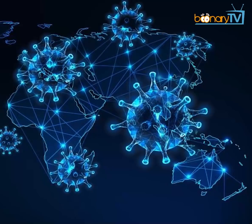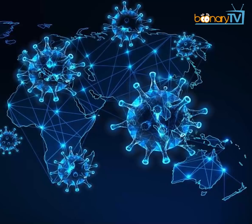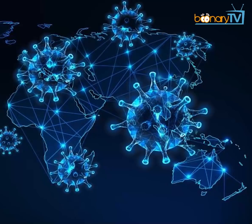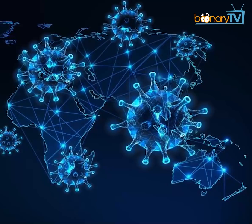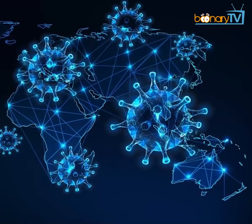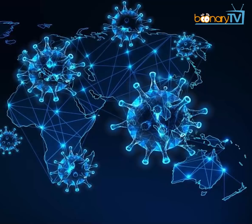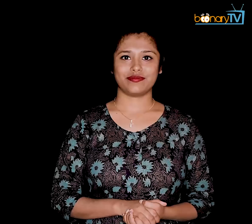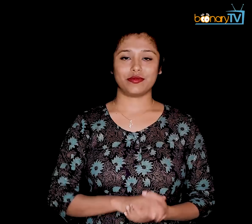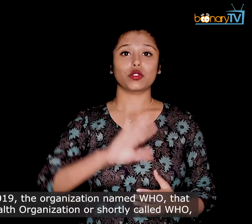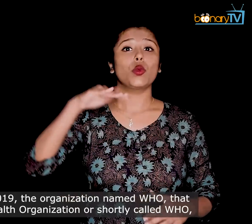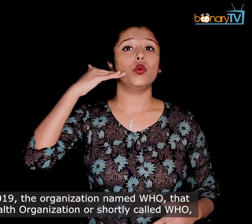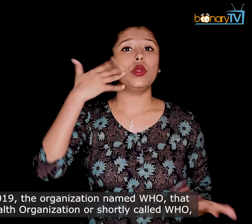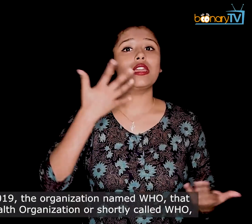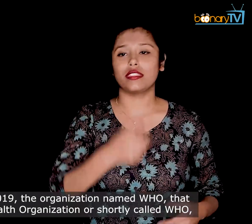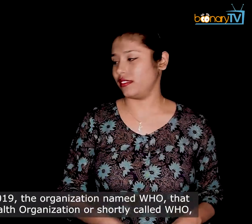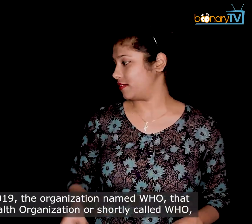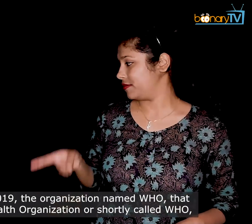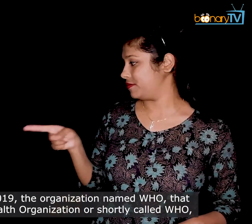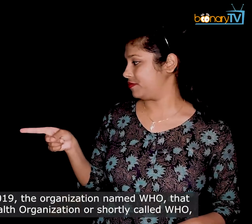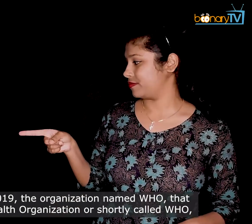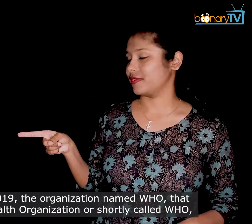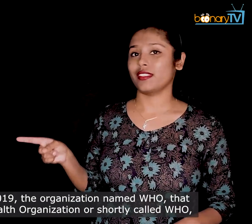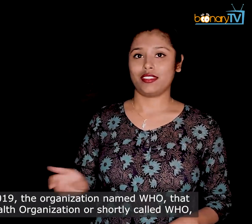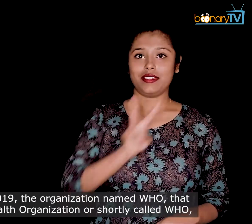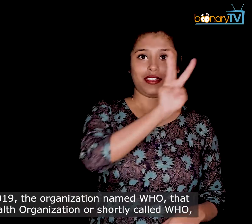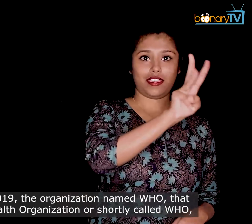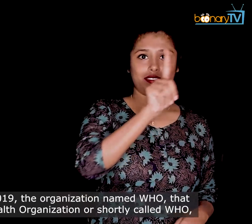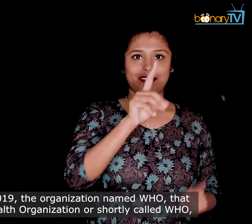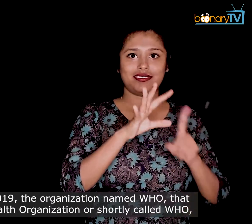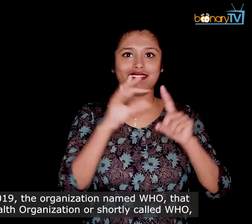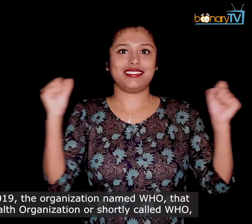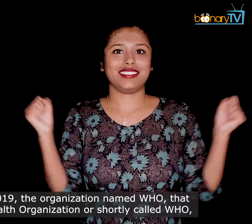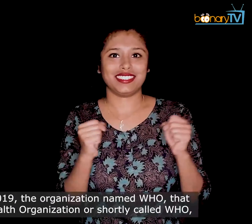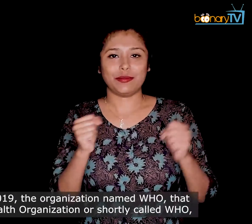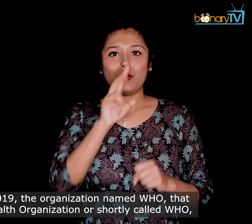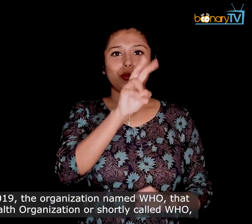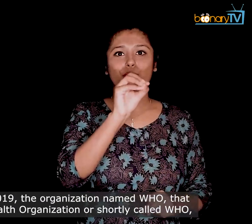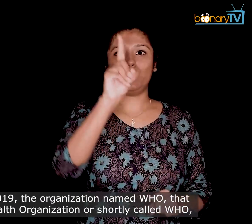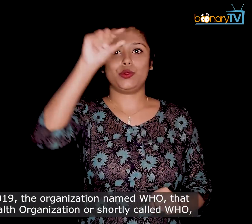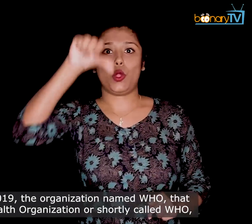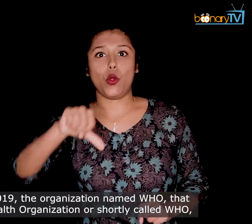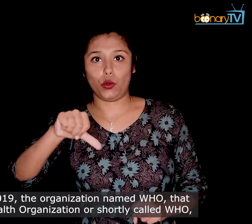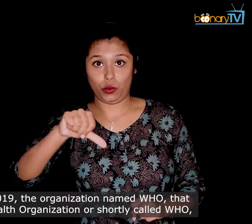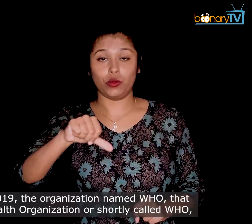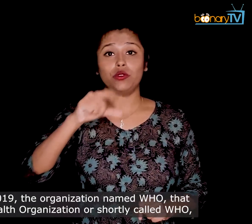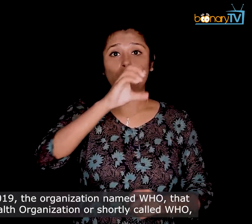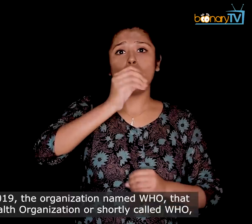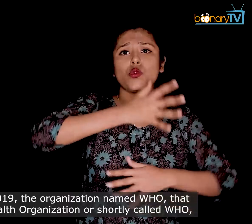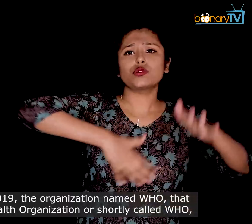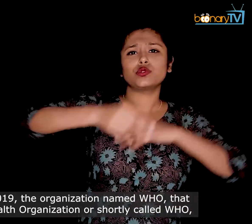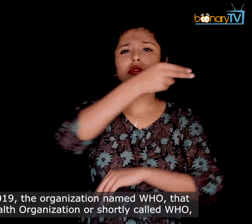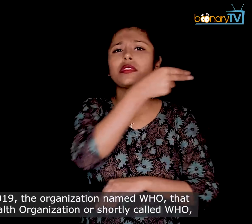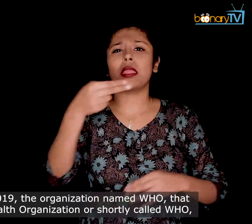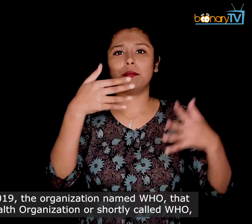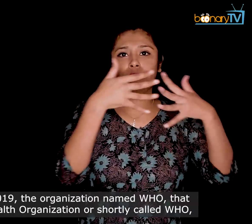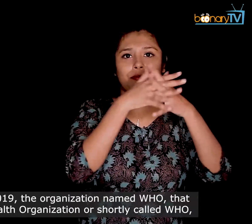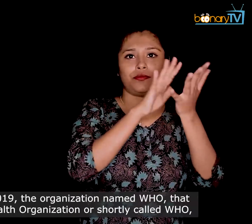ahead on 31st december 2019 the organization named